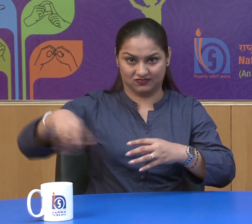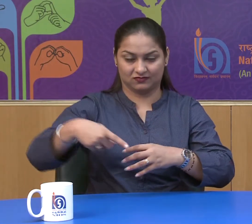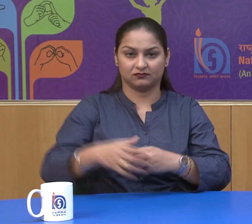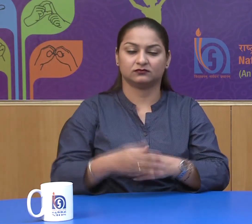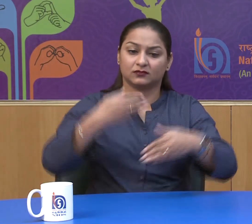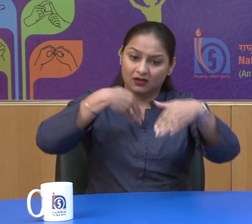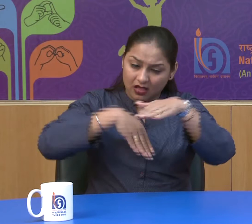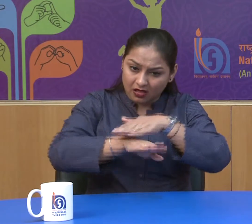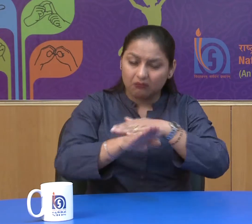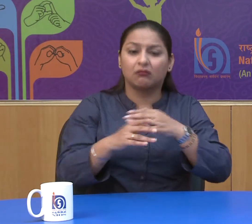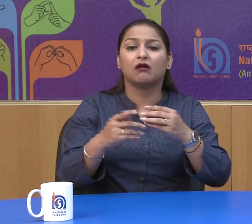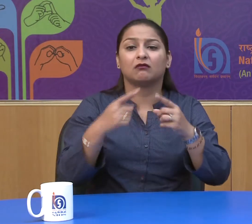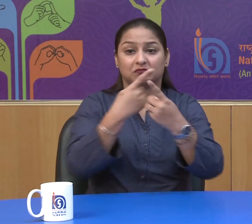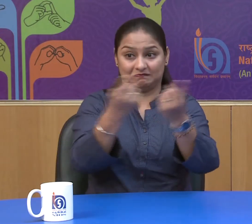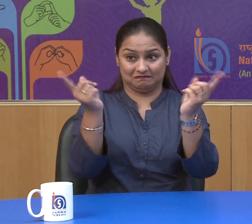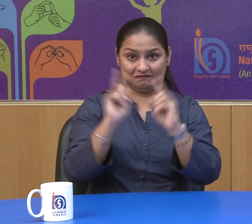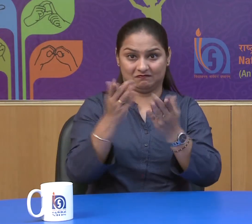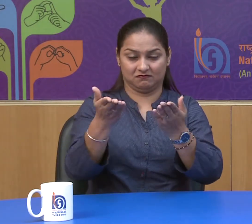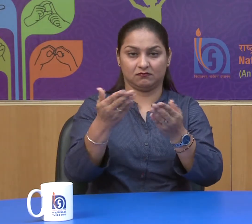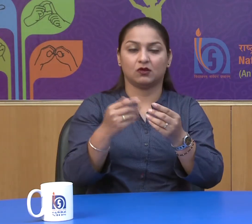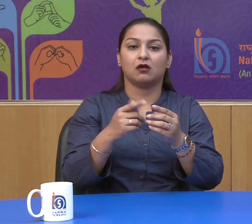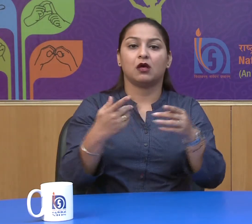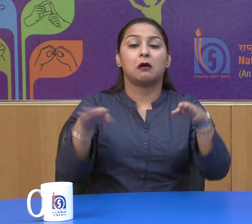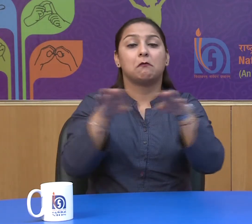among them on the basis of reason,